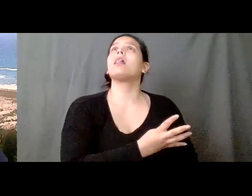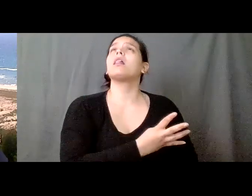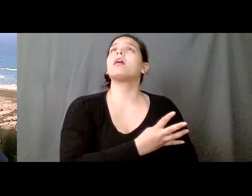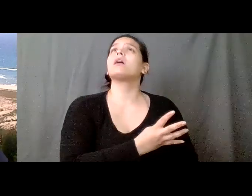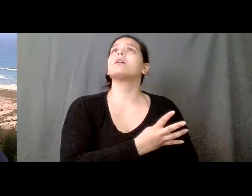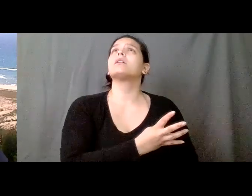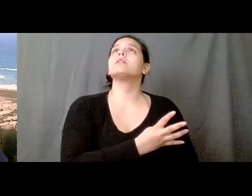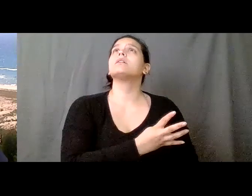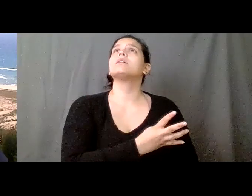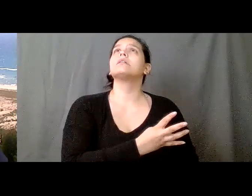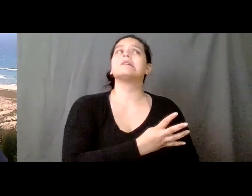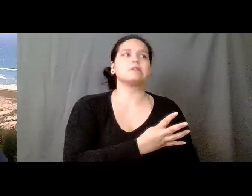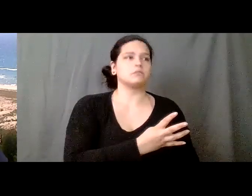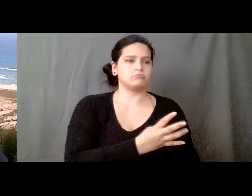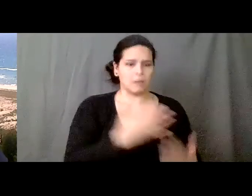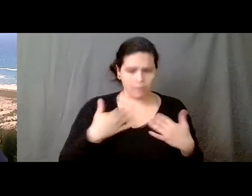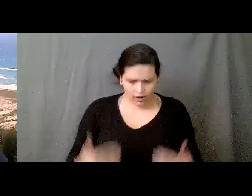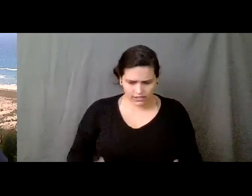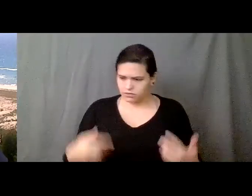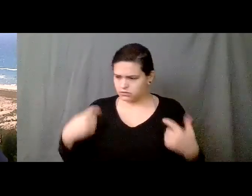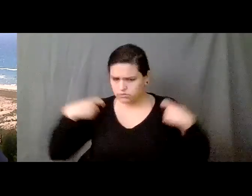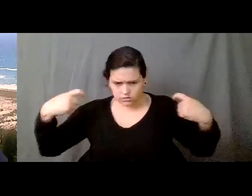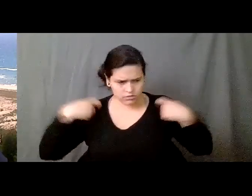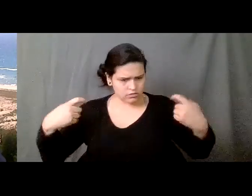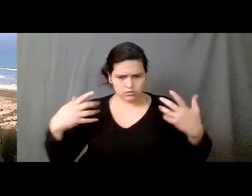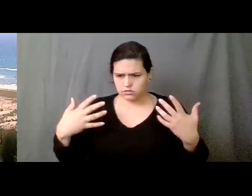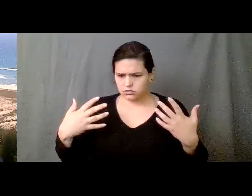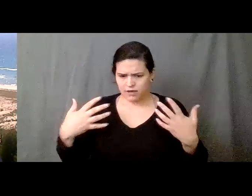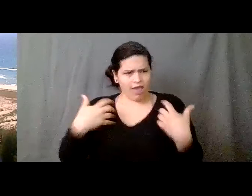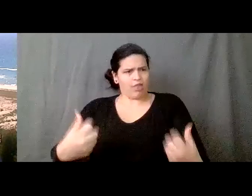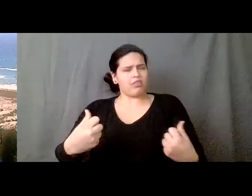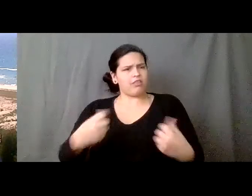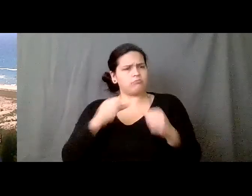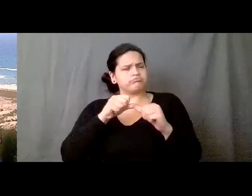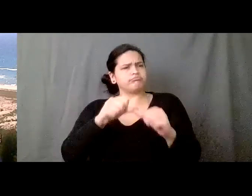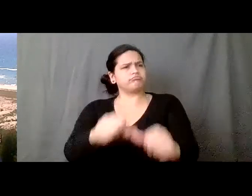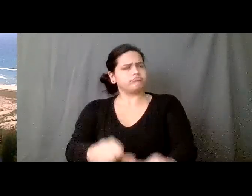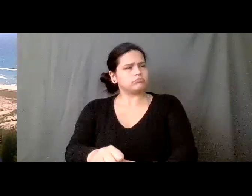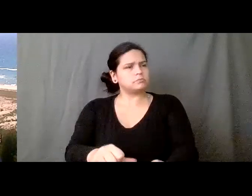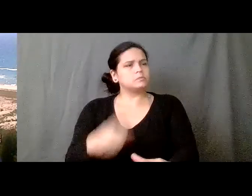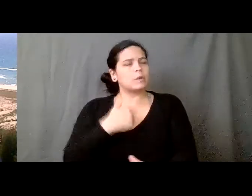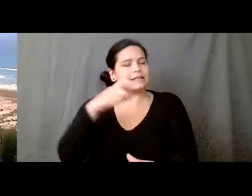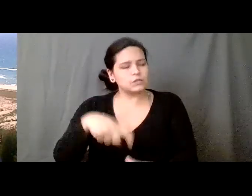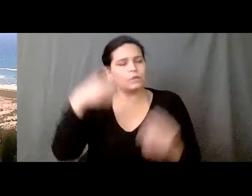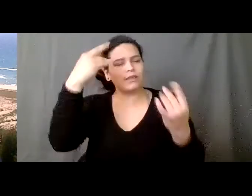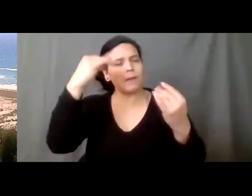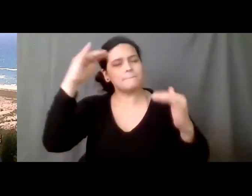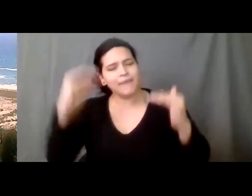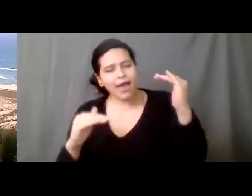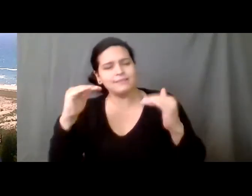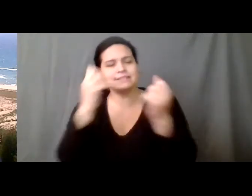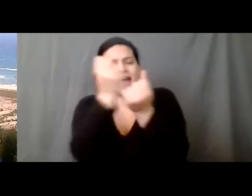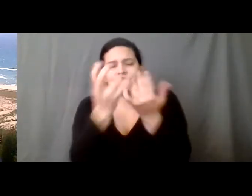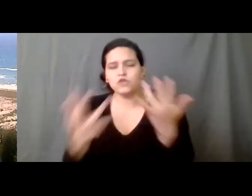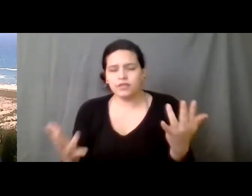we're not working out at all and taking the health of our bodies. We need to be thinking about what it means to be balanced, and to achieve